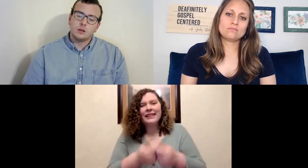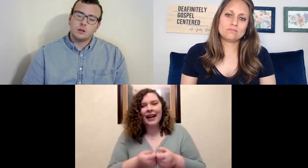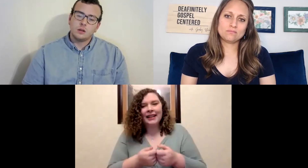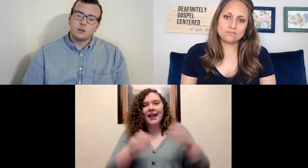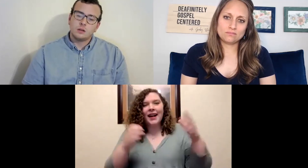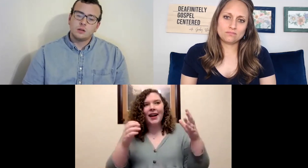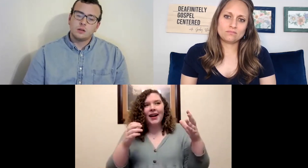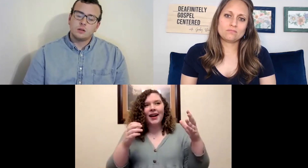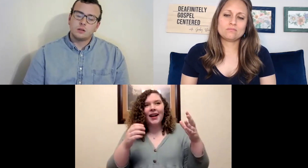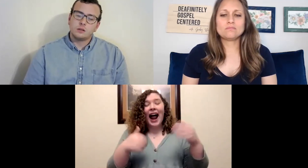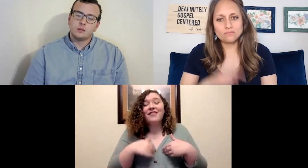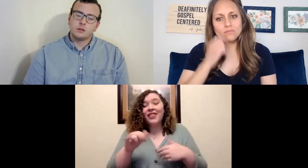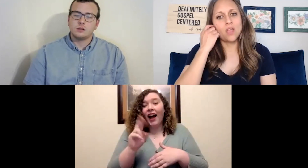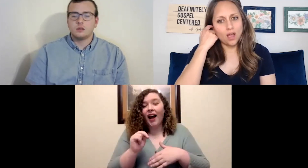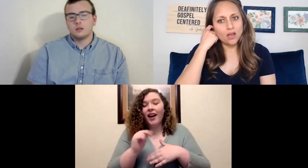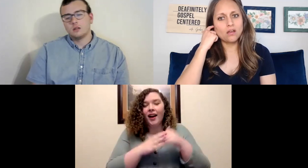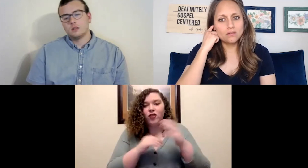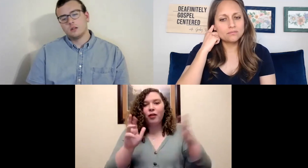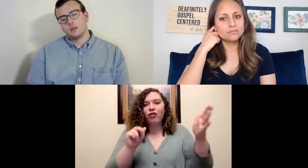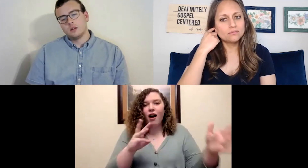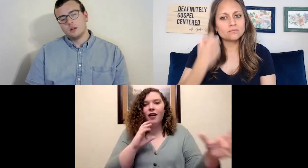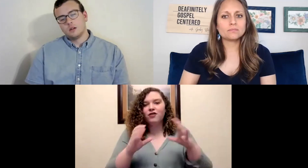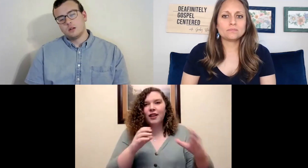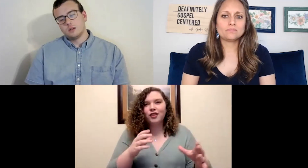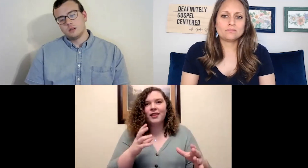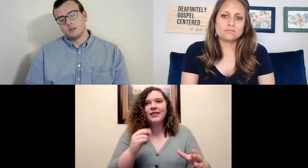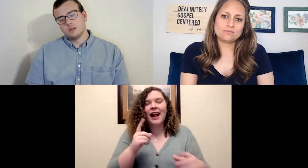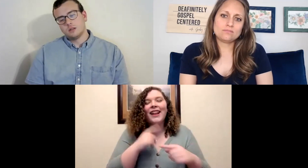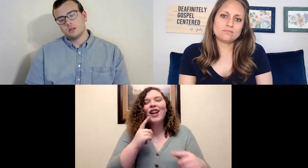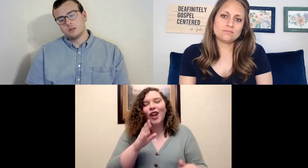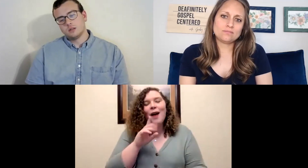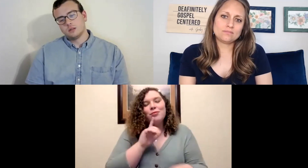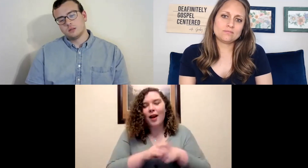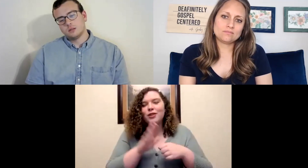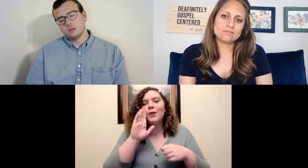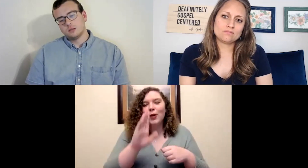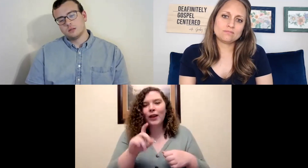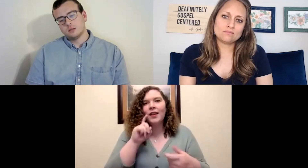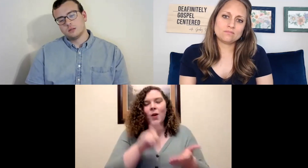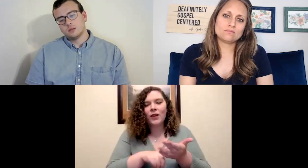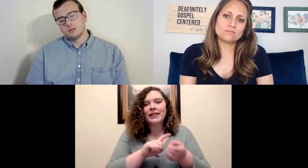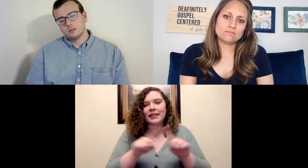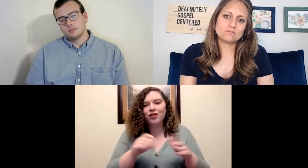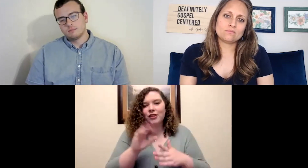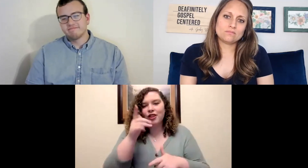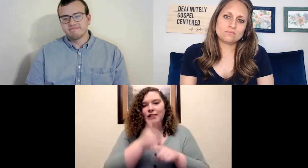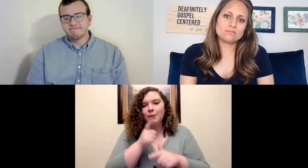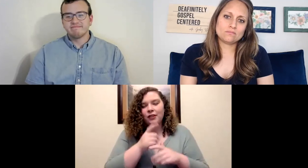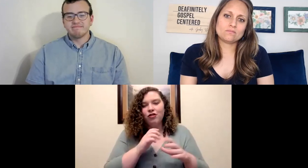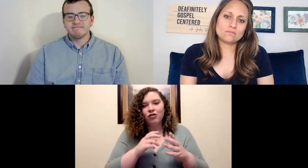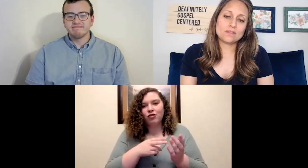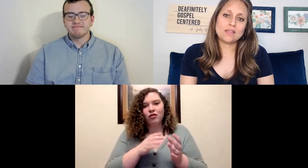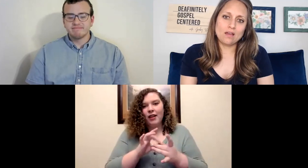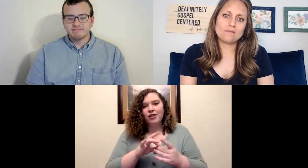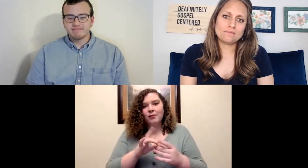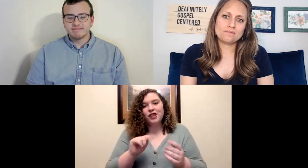Whether that be prayer or calling or texting, or have those uncomfortable conversations with each other. And then I guarantee you